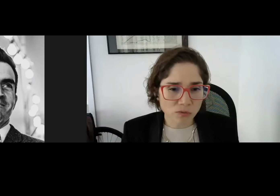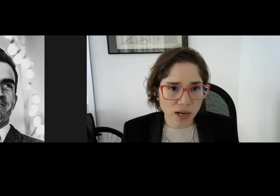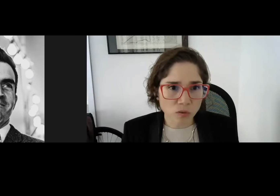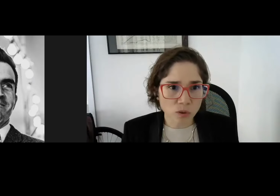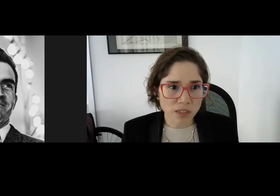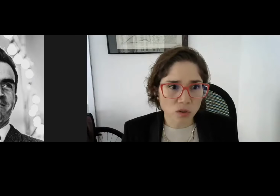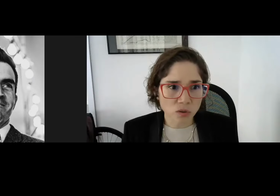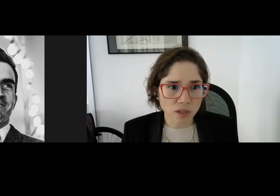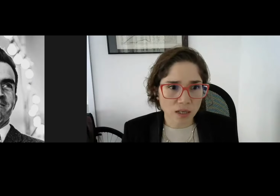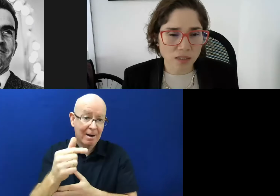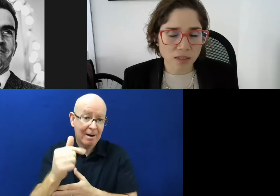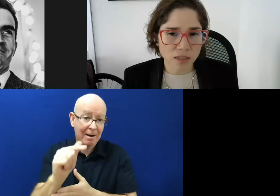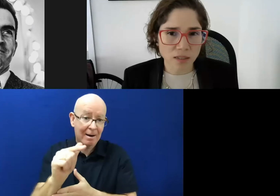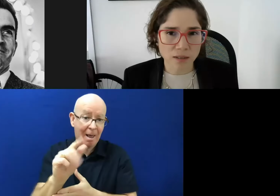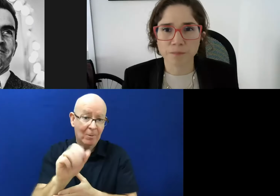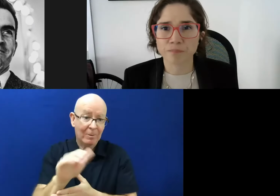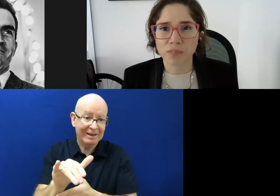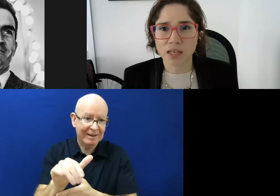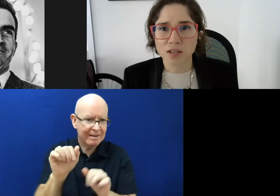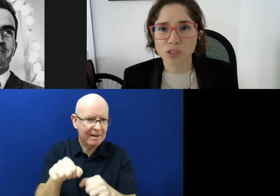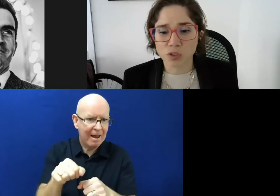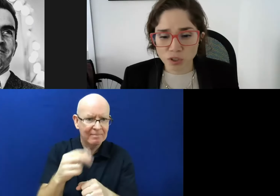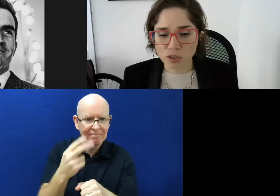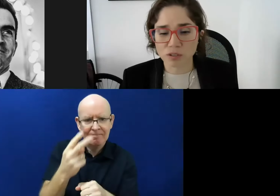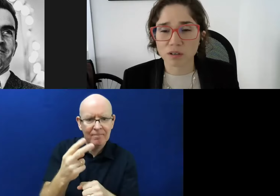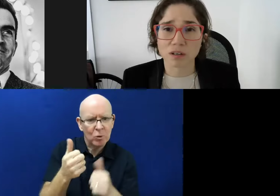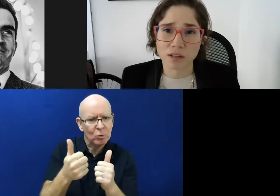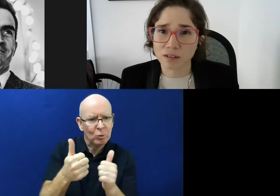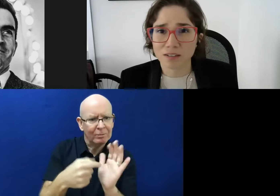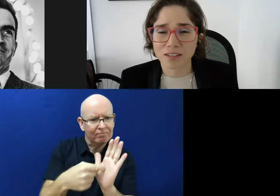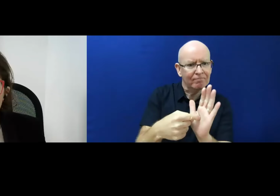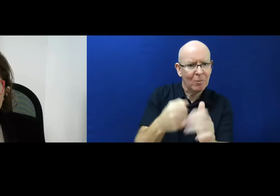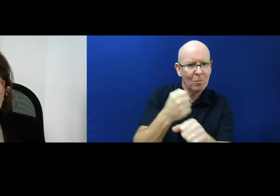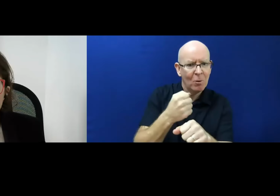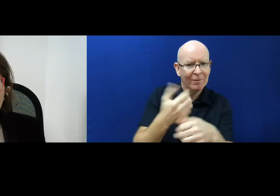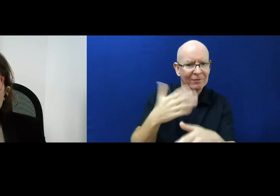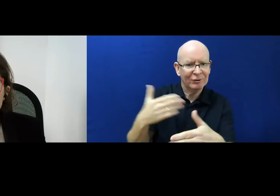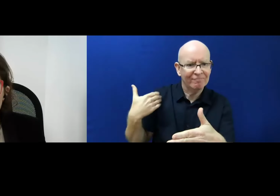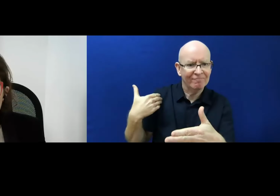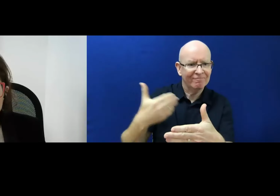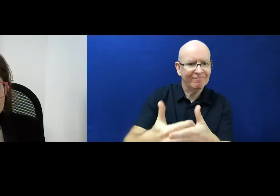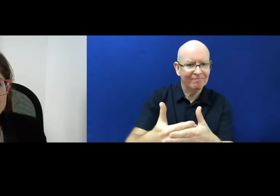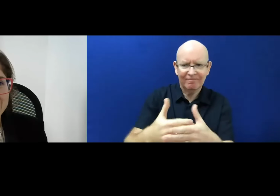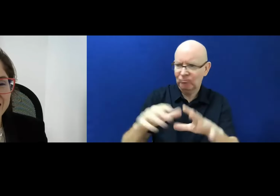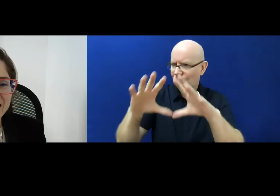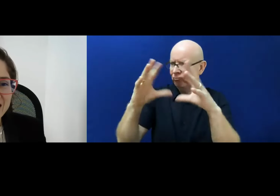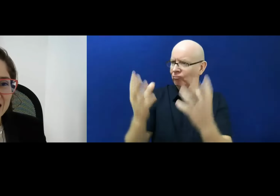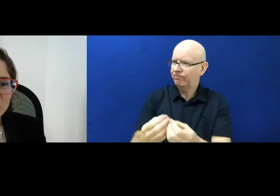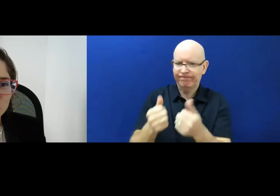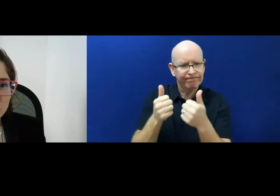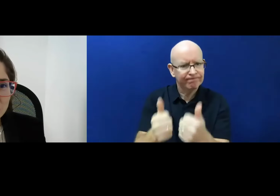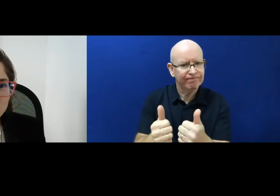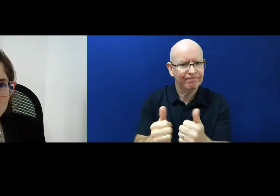in terms of how do we make sure that researchers are pragmatic enough.